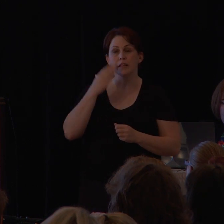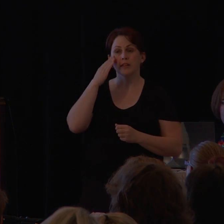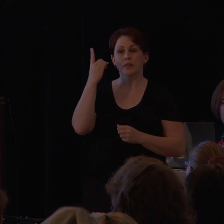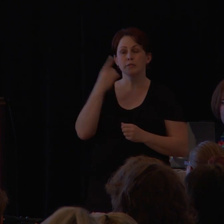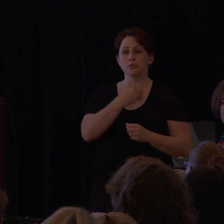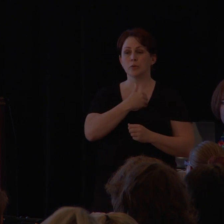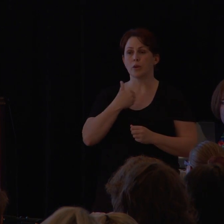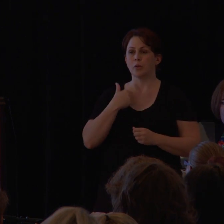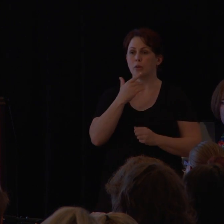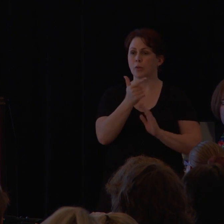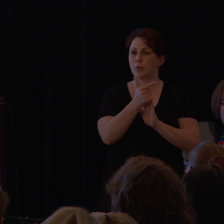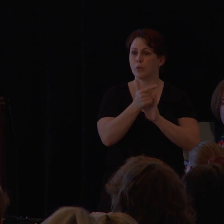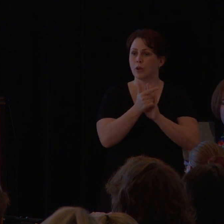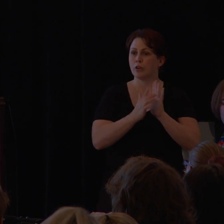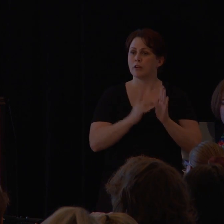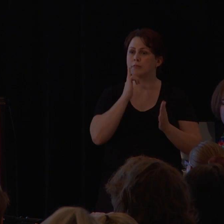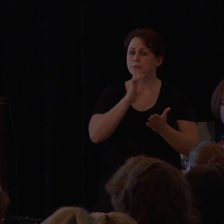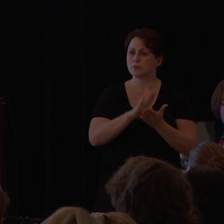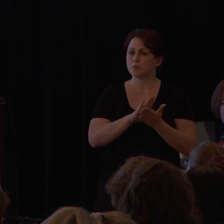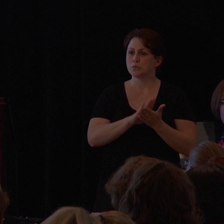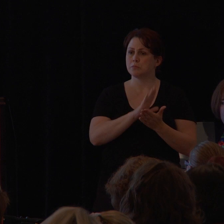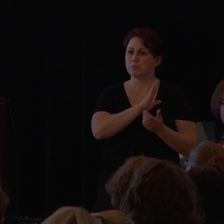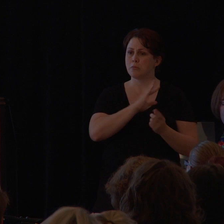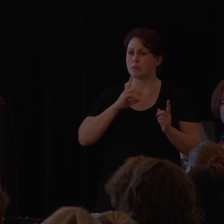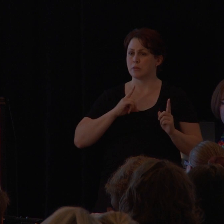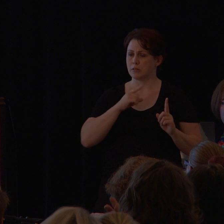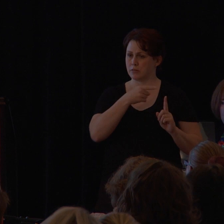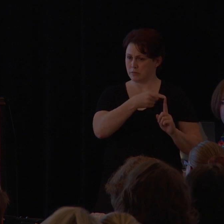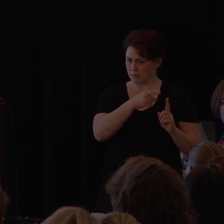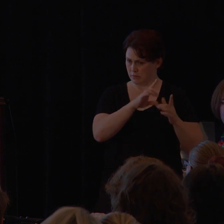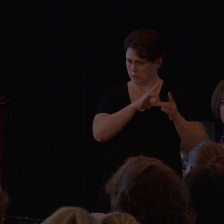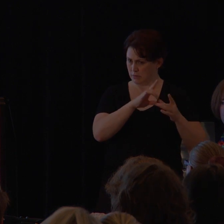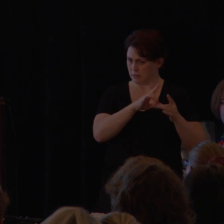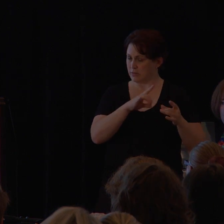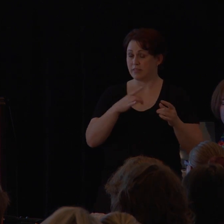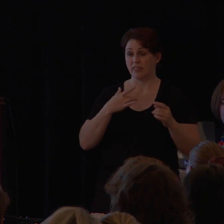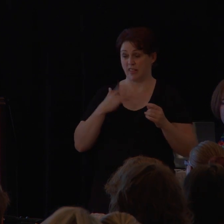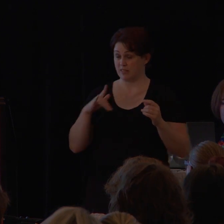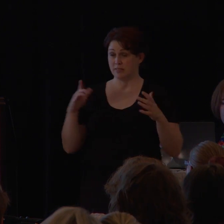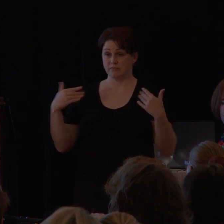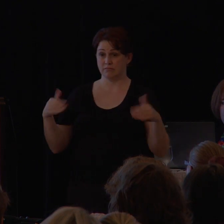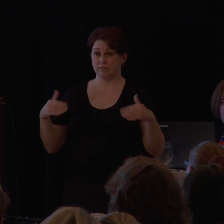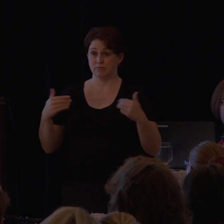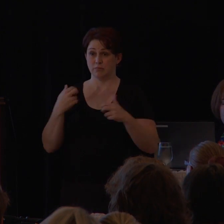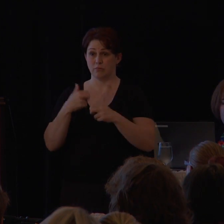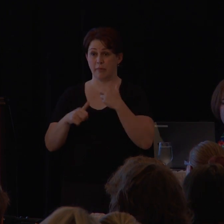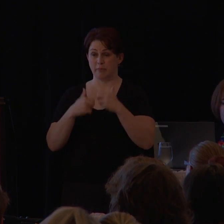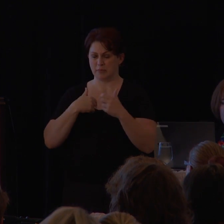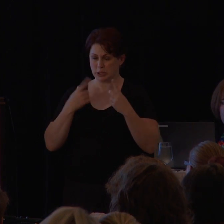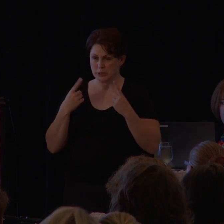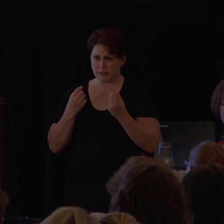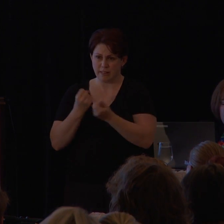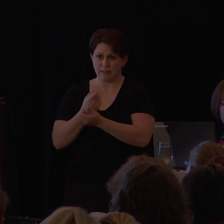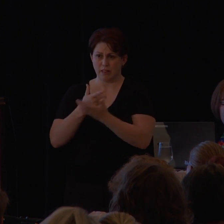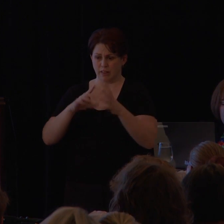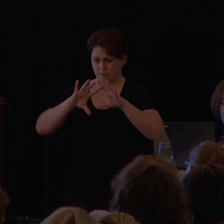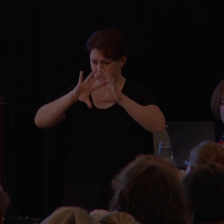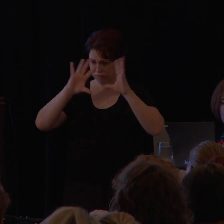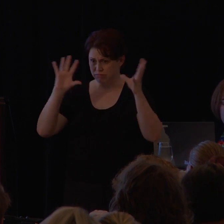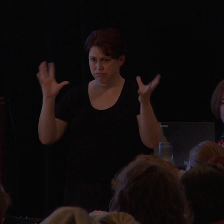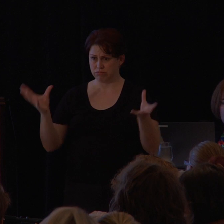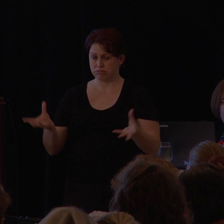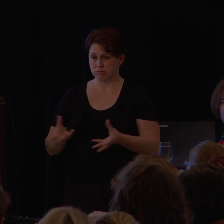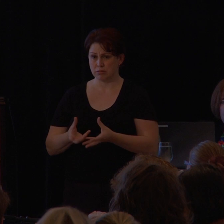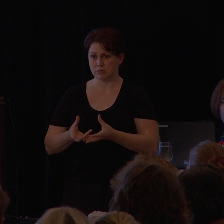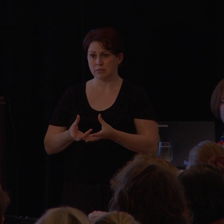Toronto, in a sense put the issue well. He said, it's a big problem, you have to do everything. So in some ways that's true, or you certainly have